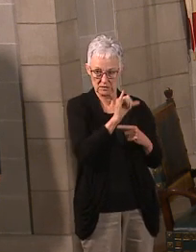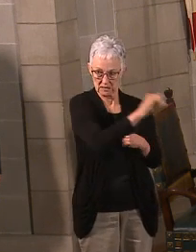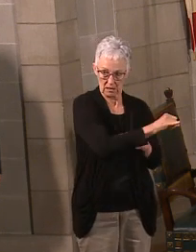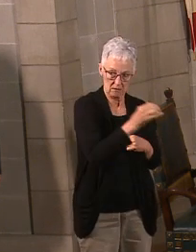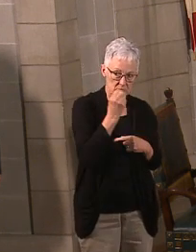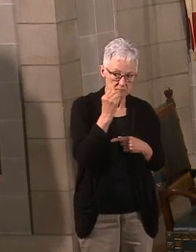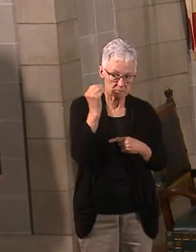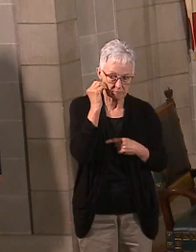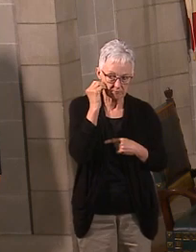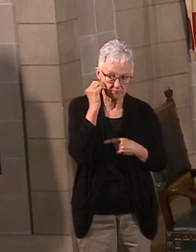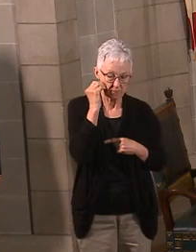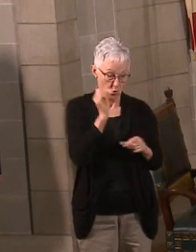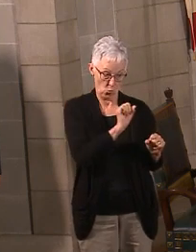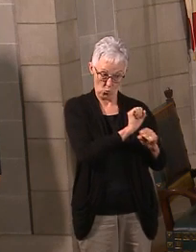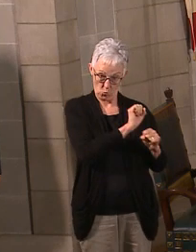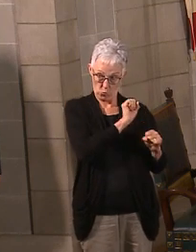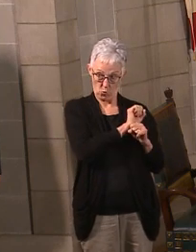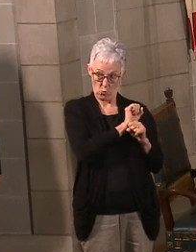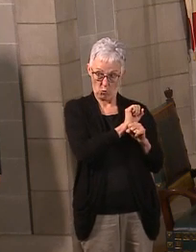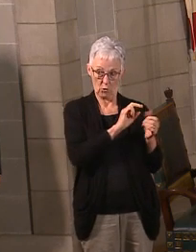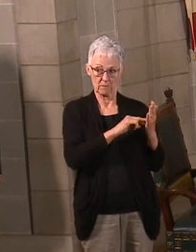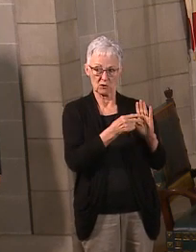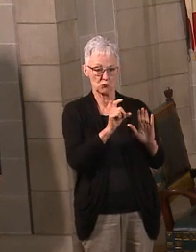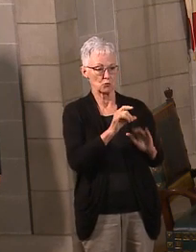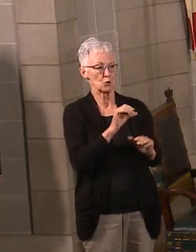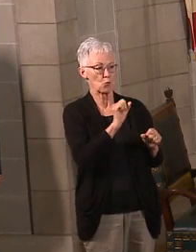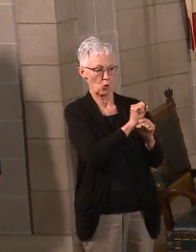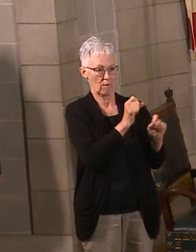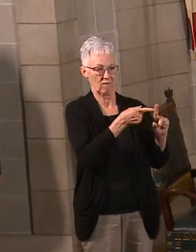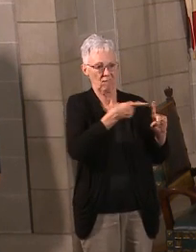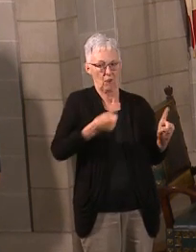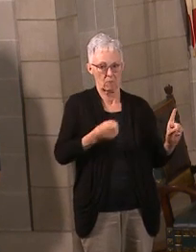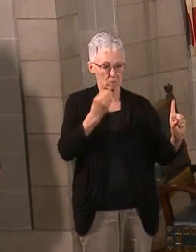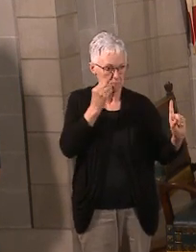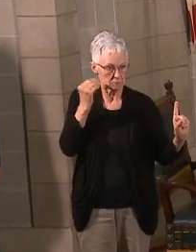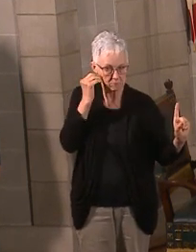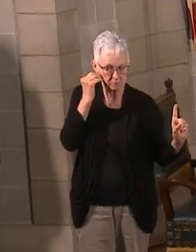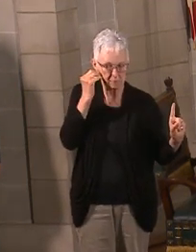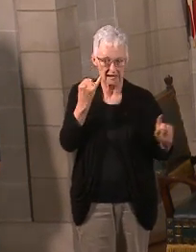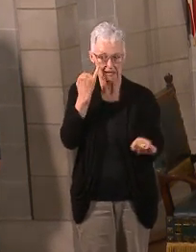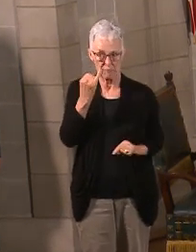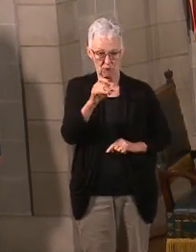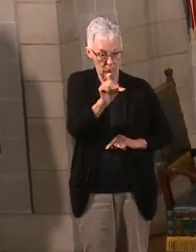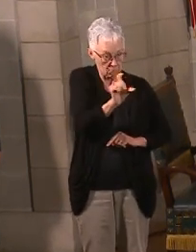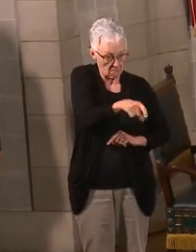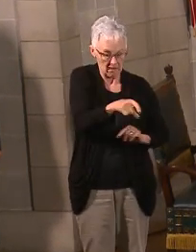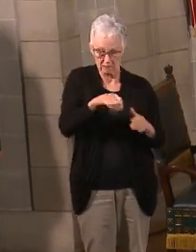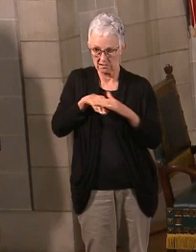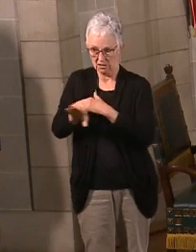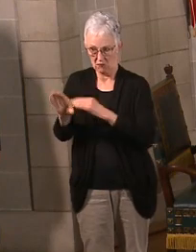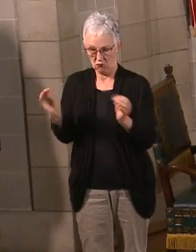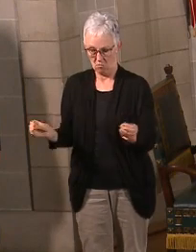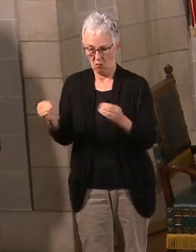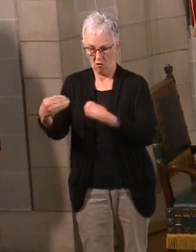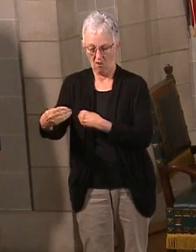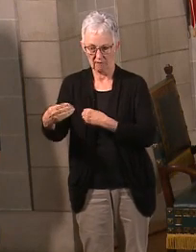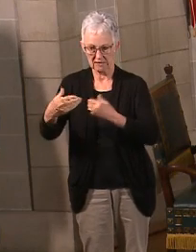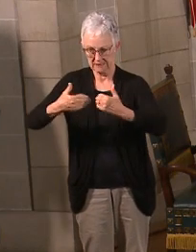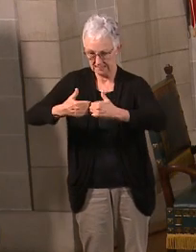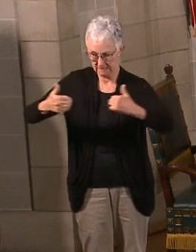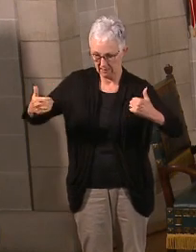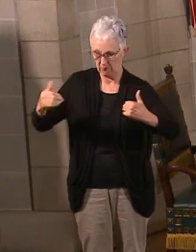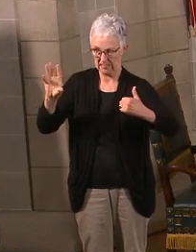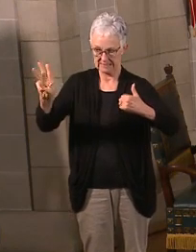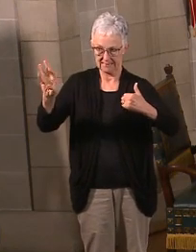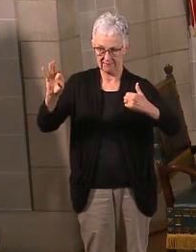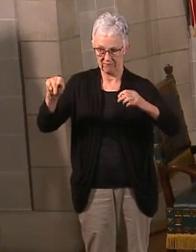home, and stay socially distanced if you're working, if you have to go into the office place. Stay home and don't have